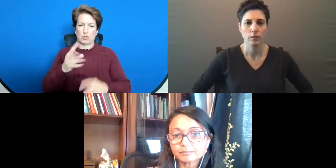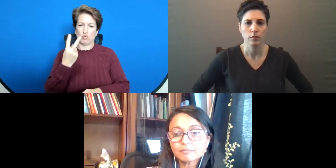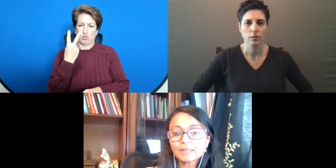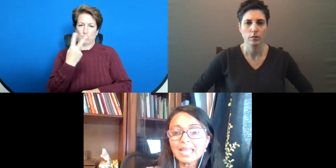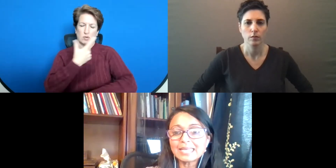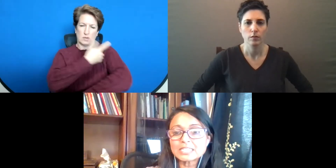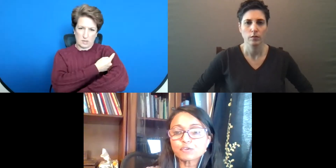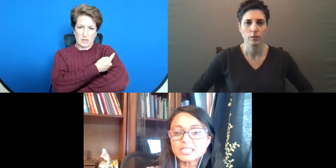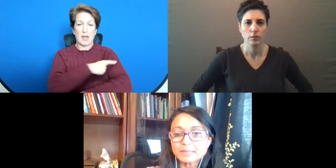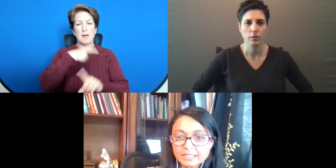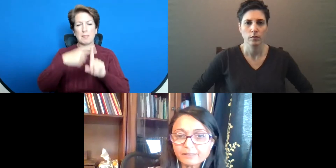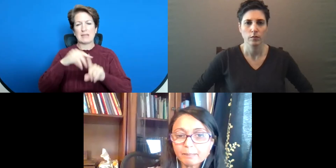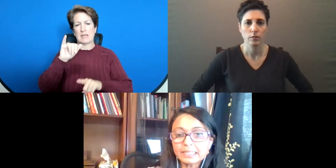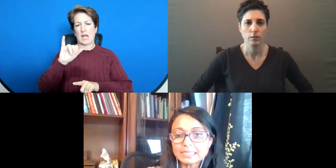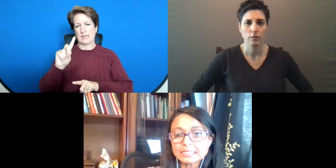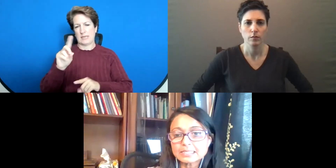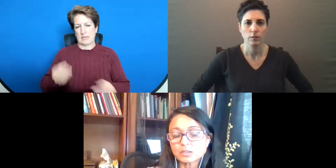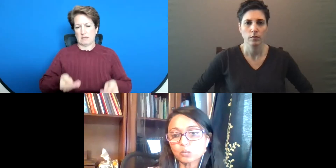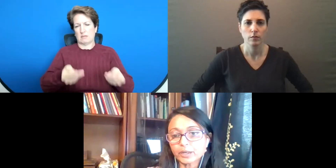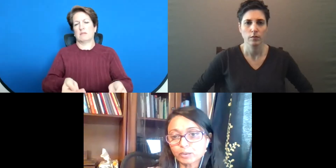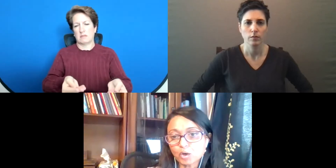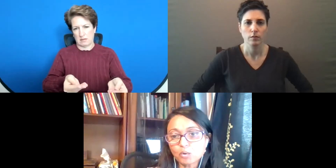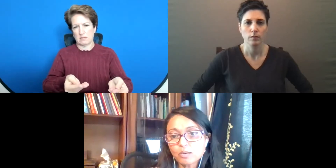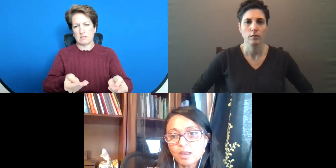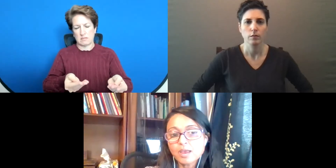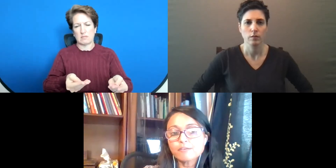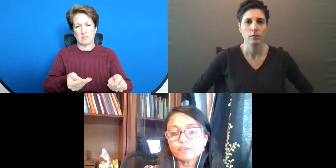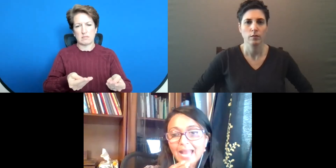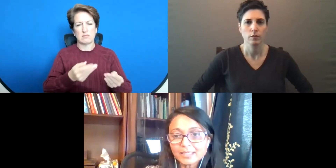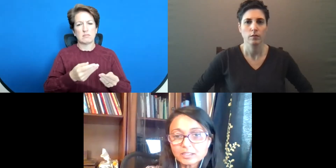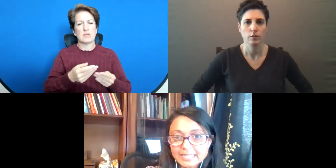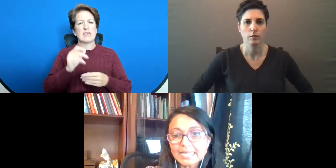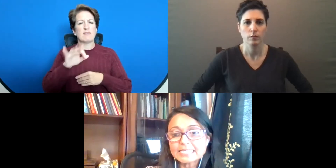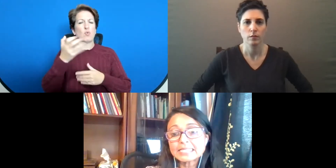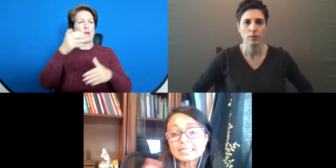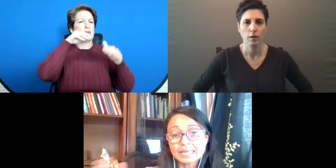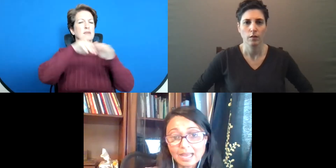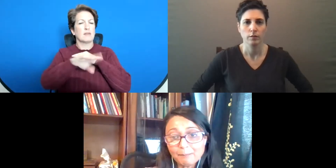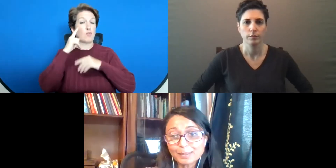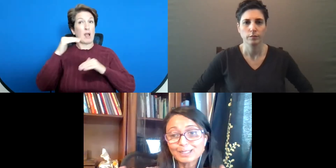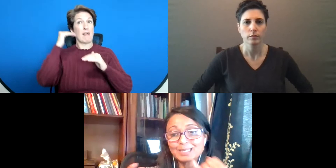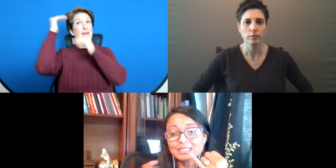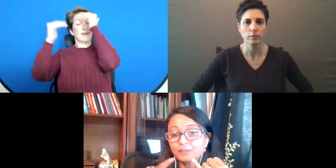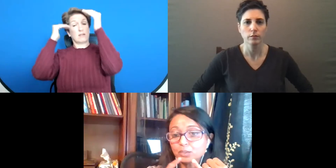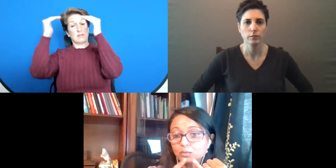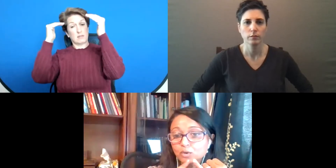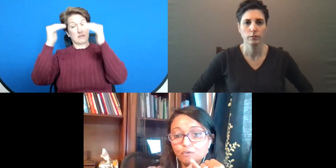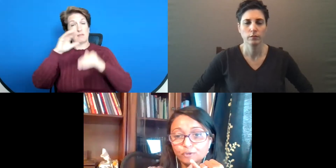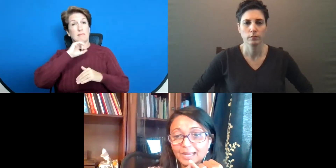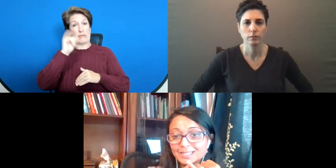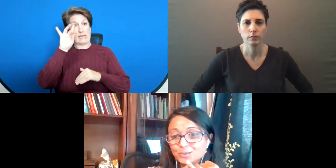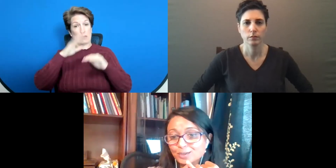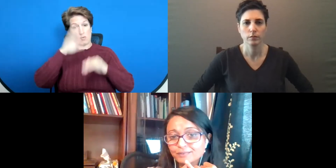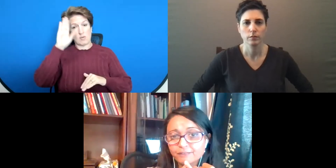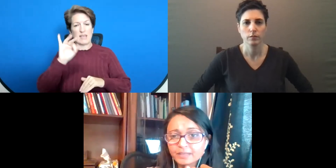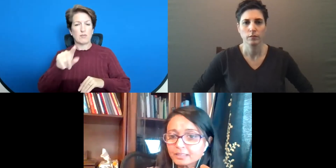ID. And it's for specific places where you go. For adults 18 and up, it's if you